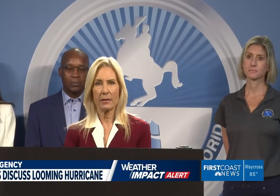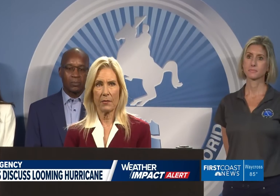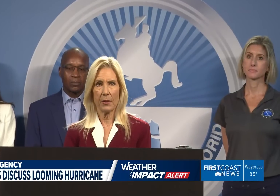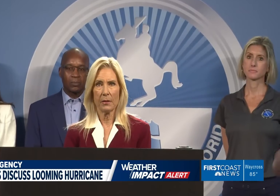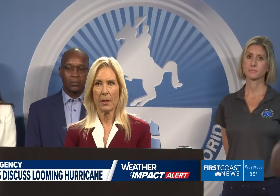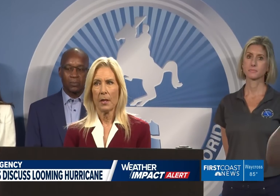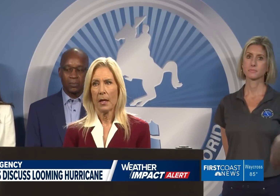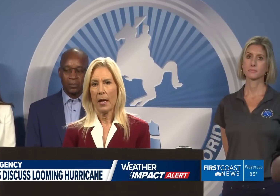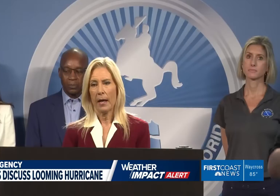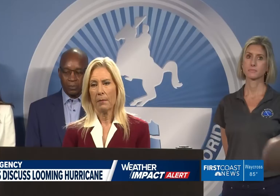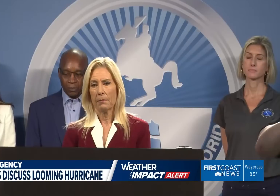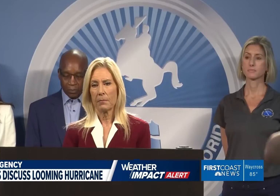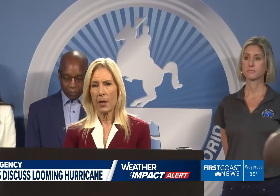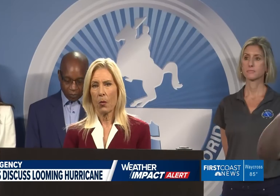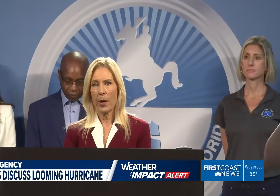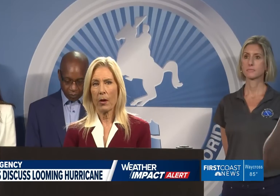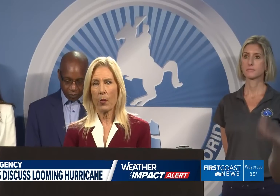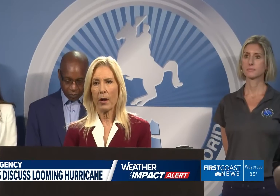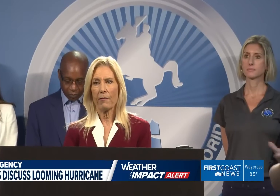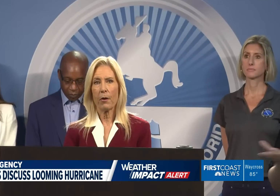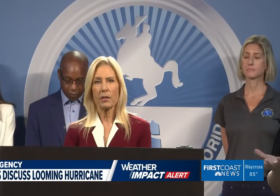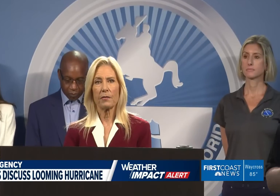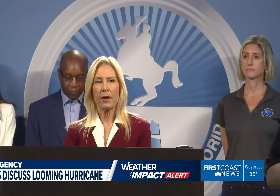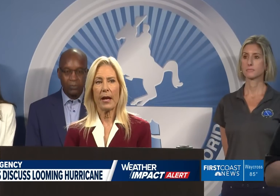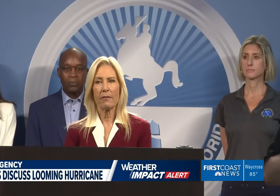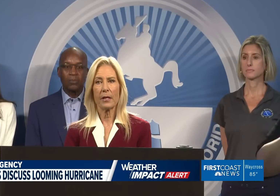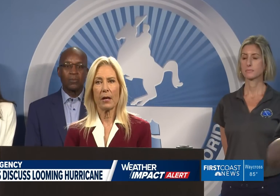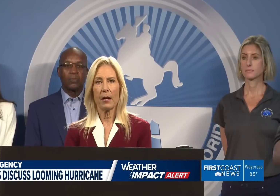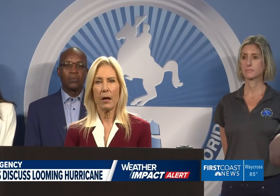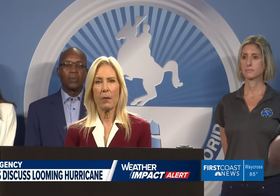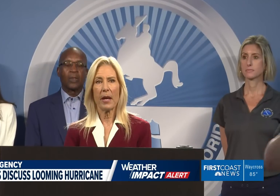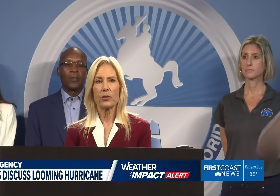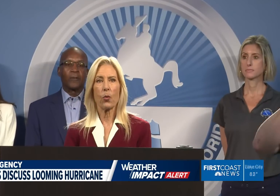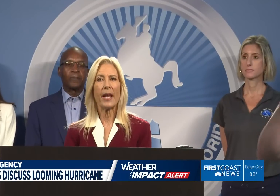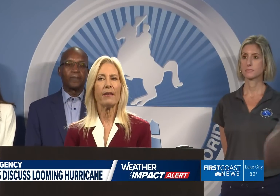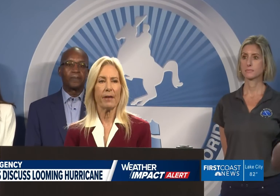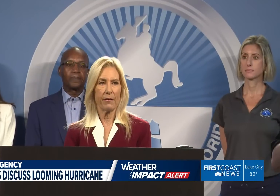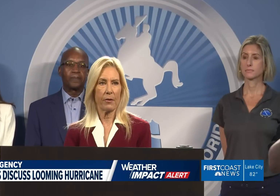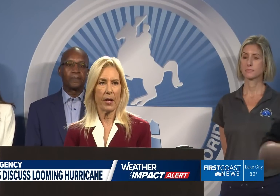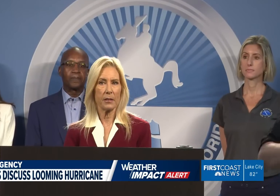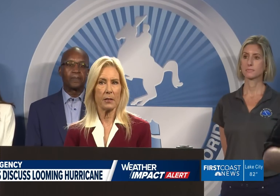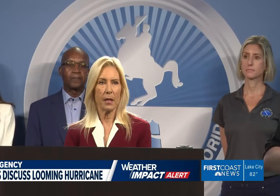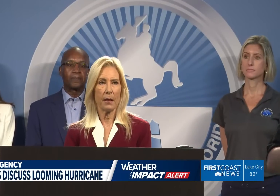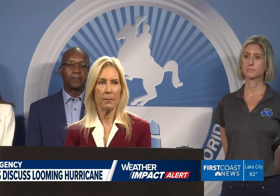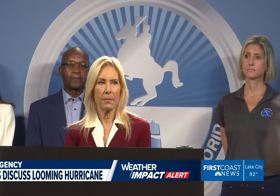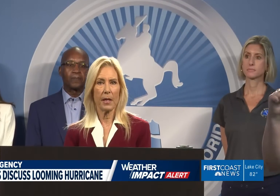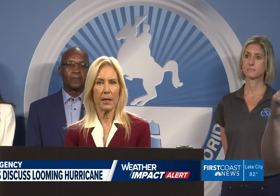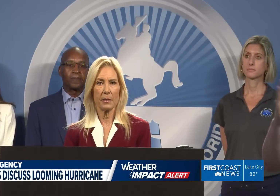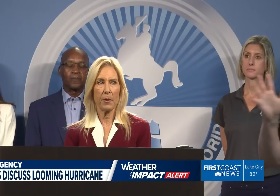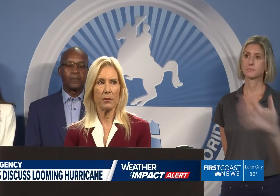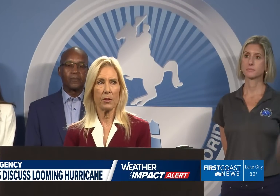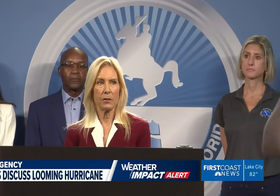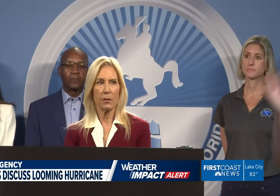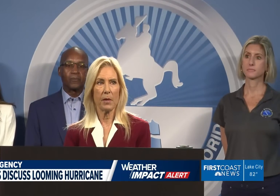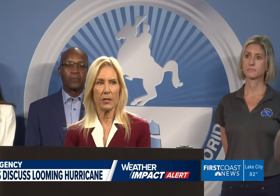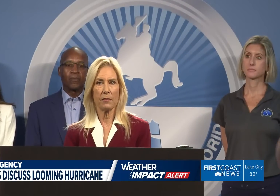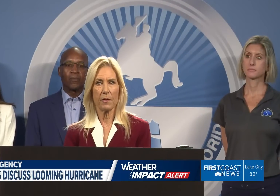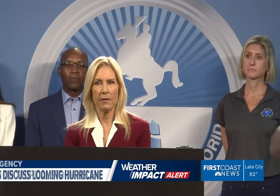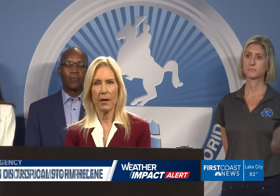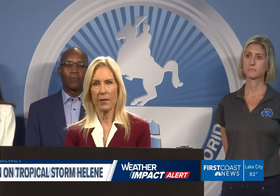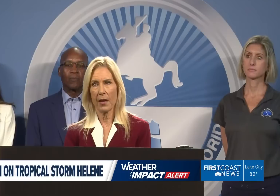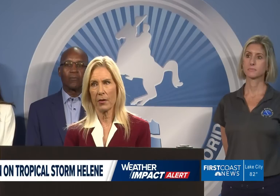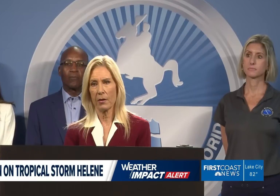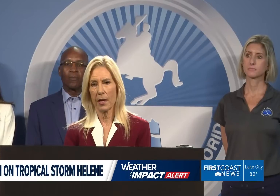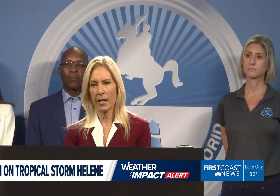city of Jacksonville, you know, we are focused very heavily on a major wind event for us, as opposed to much